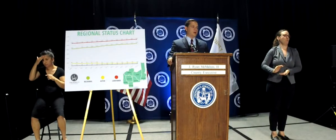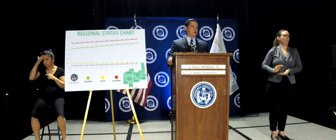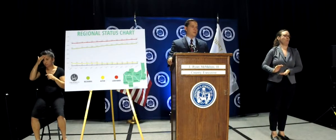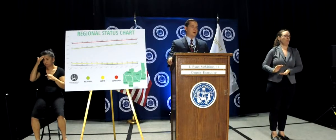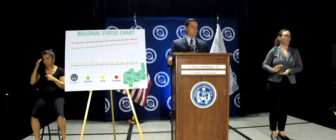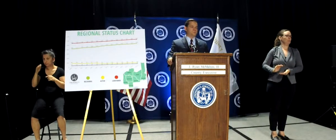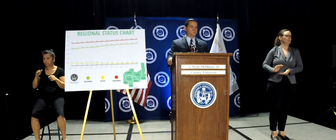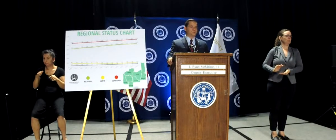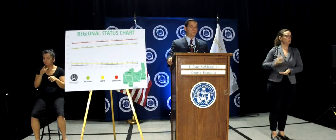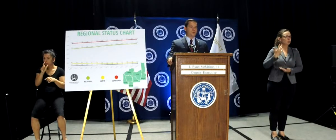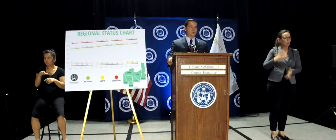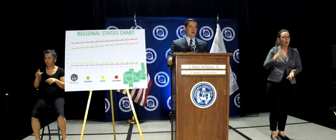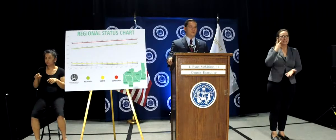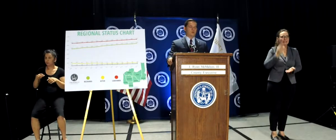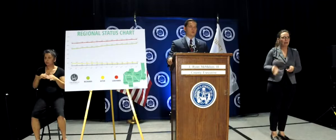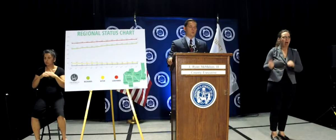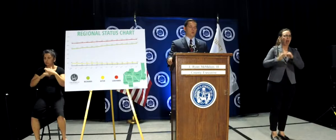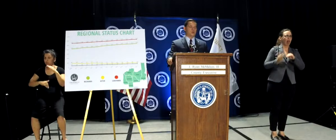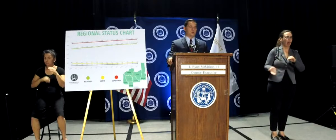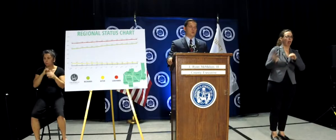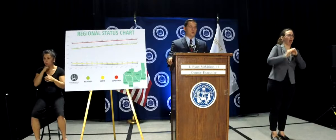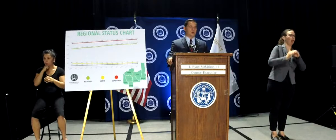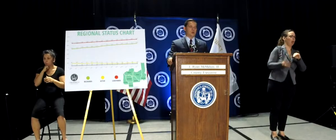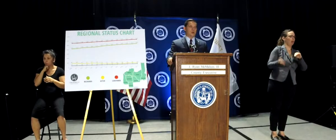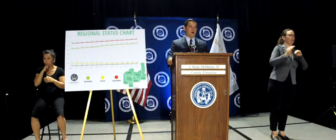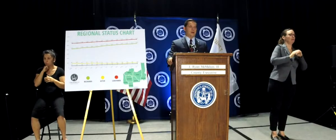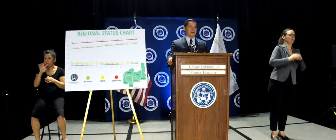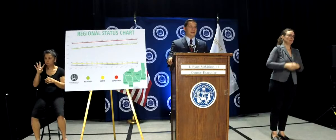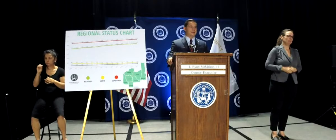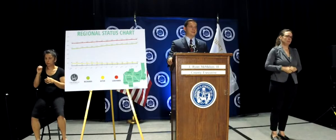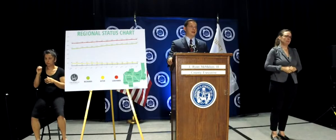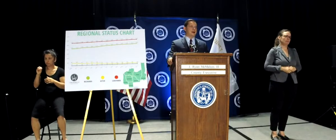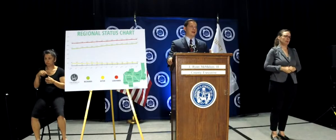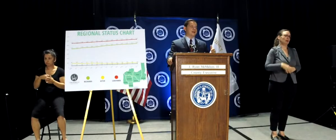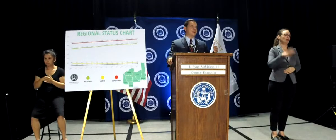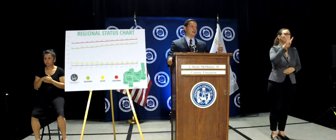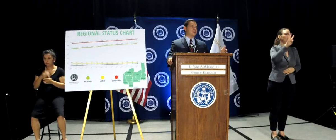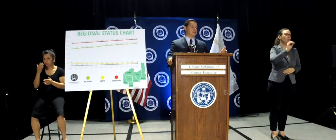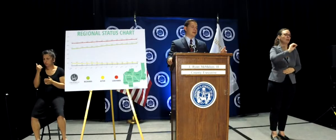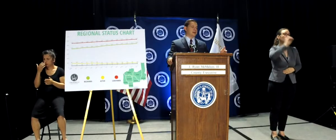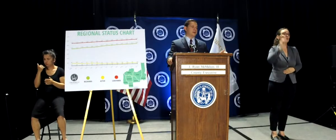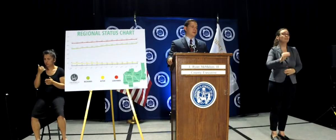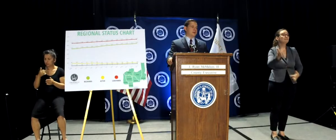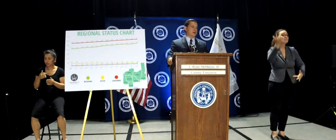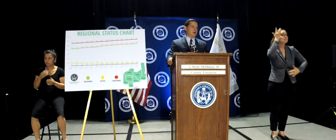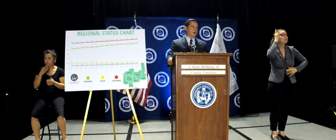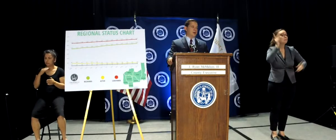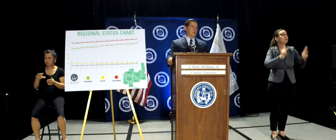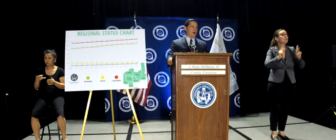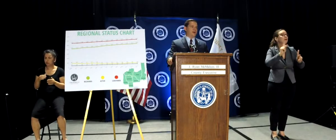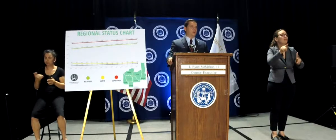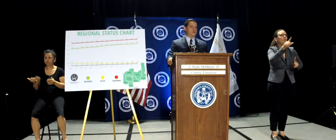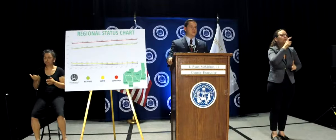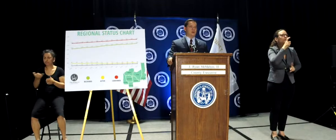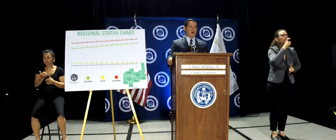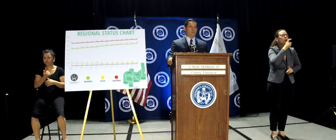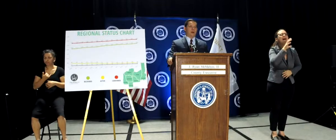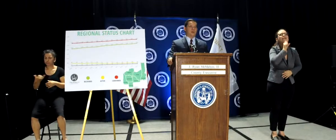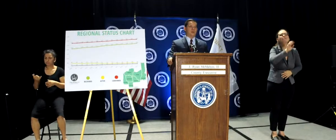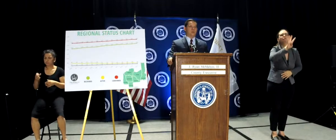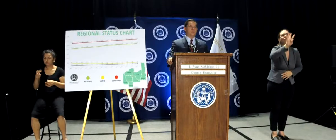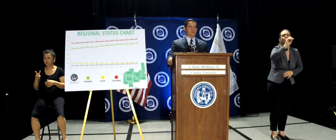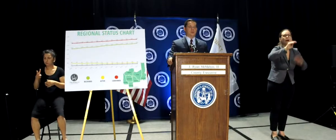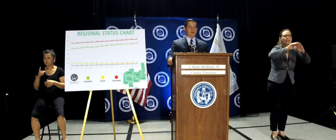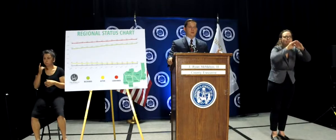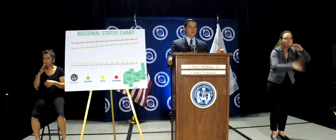we've been talking about. Folks who are more social are getting this. They are not getting as sick. Why do we still harp